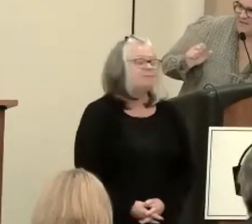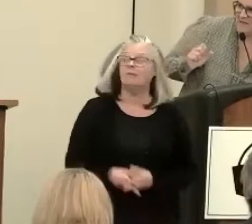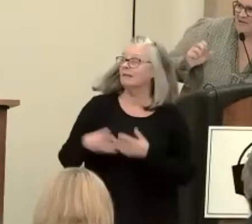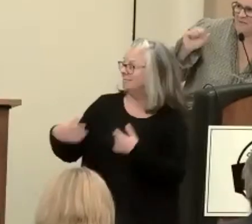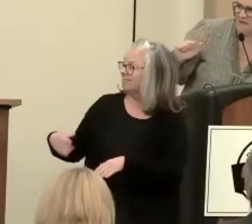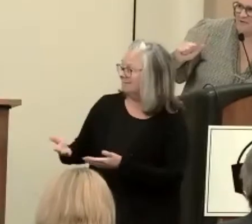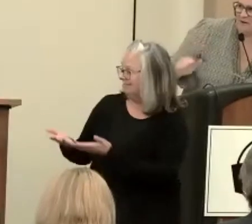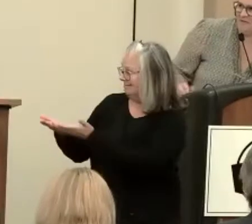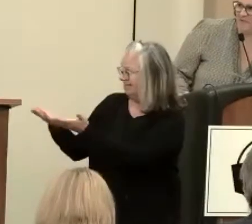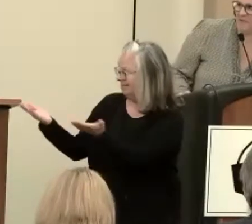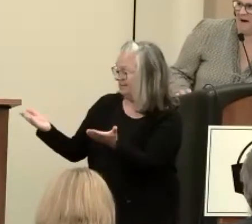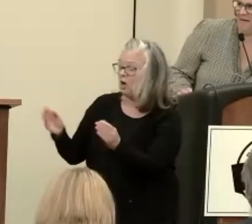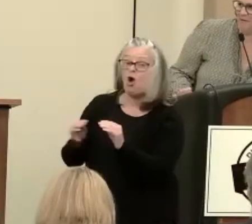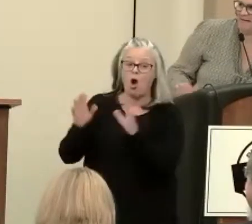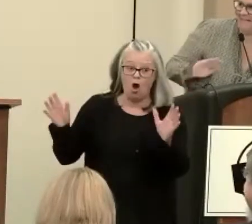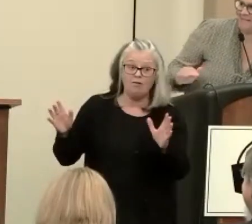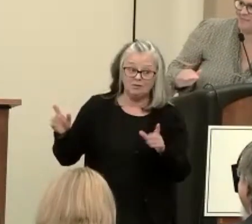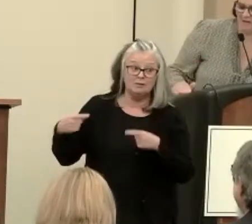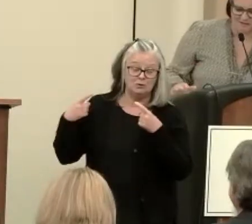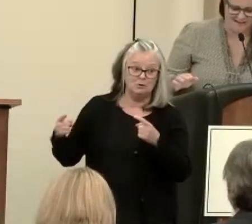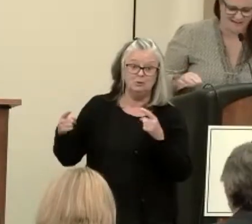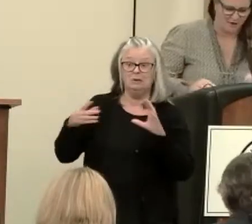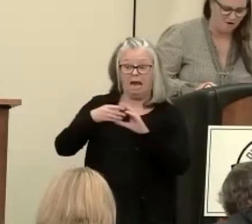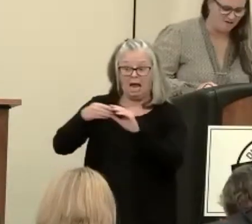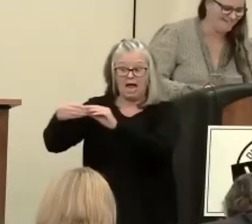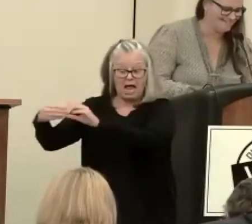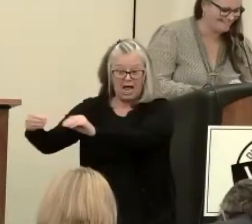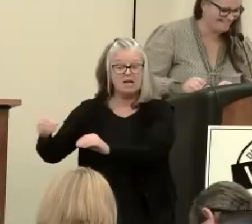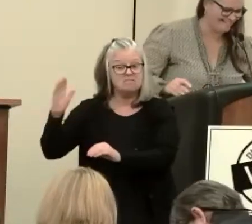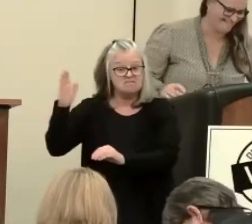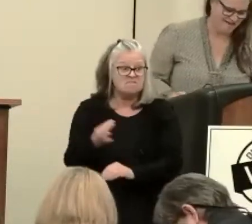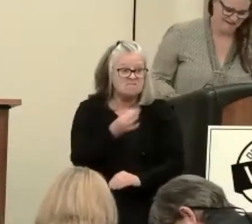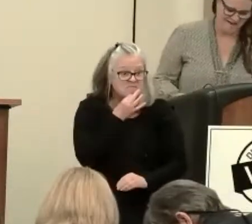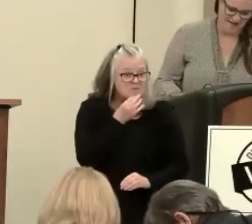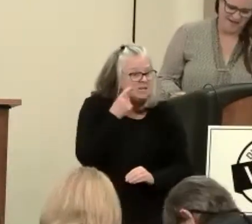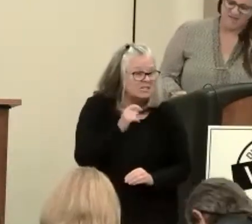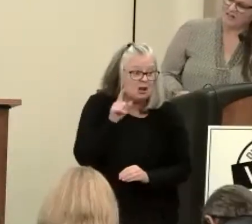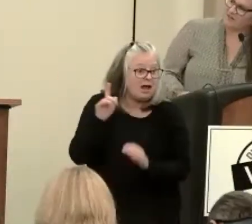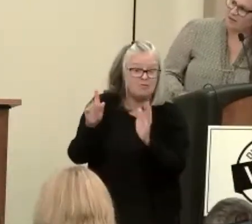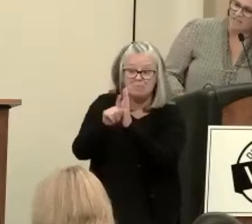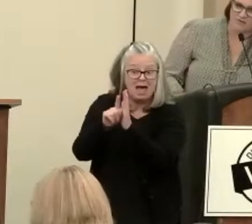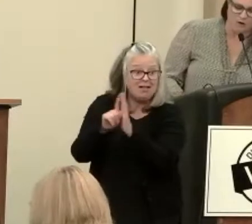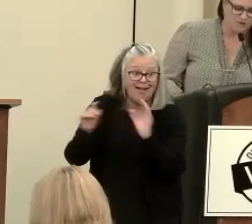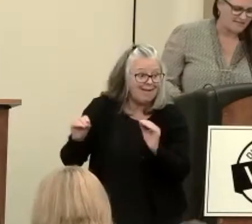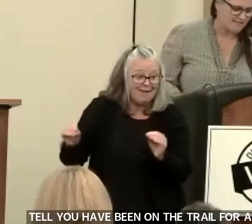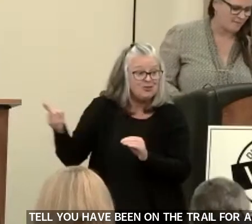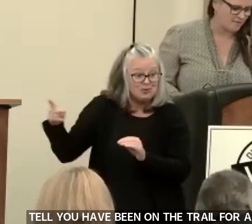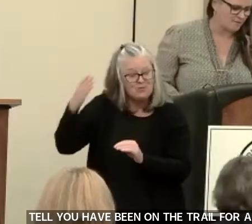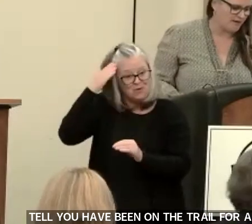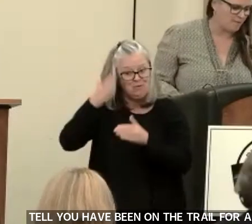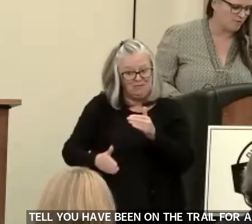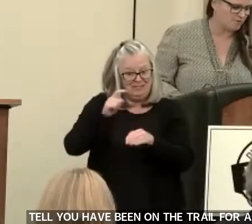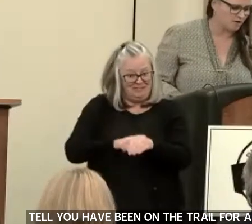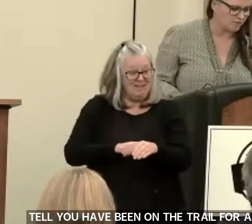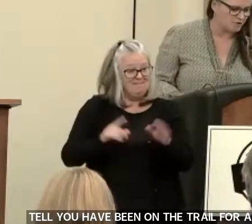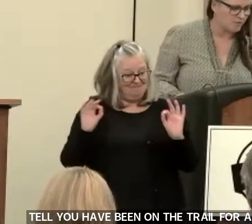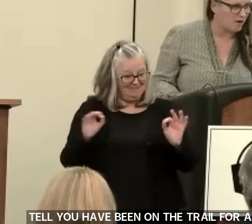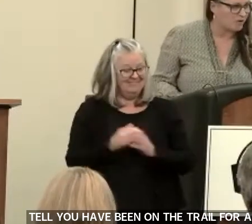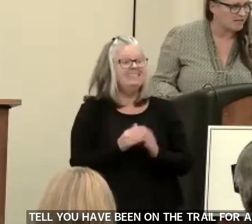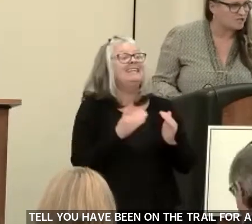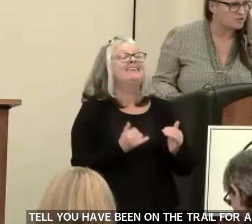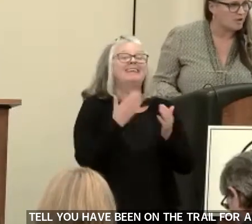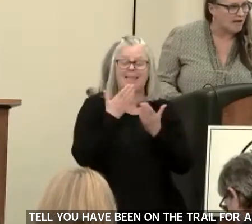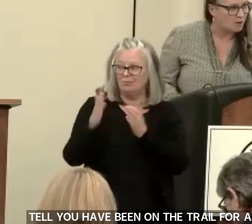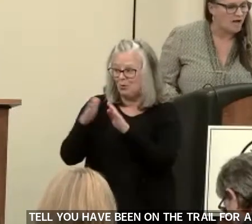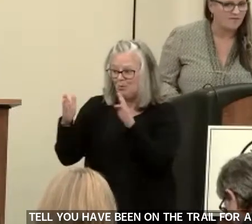Candidates, you can tell you've been on the trail for a while. Nobody needs the bell today at all. Thank you very much for opening statements. We'll now move to our first